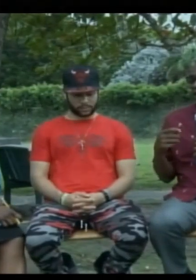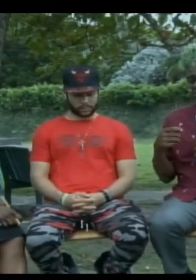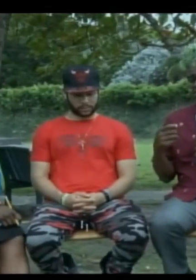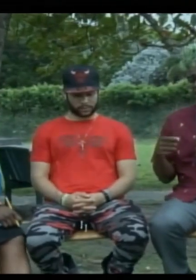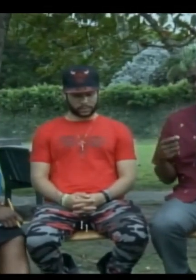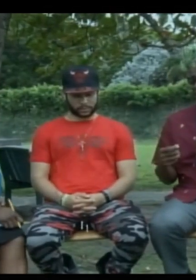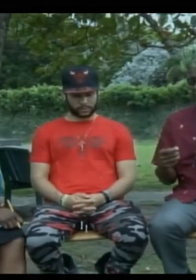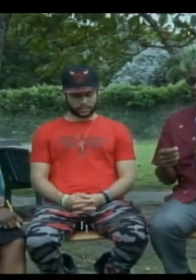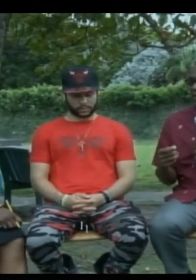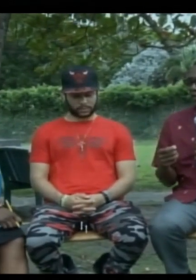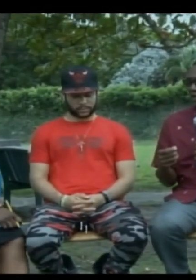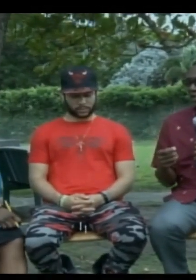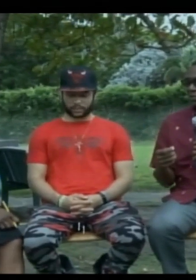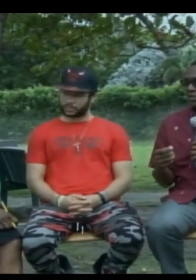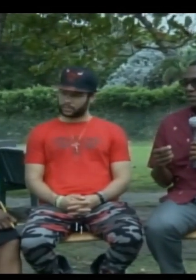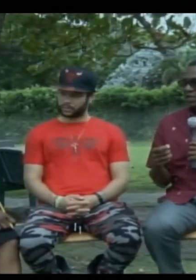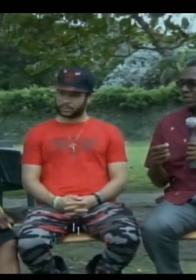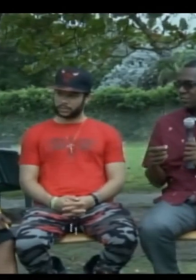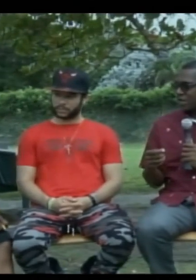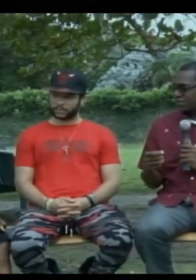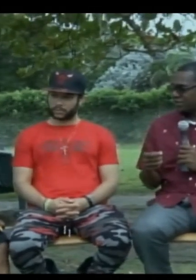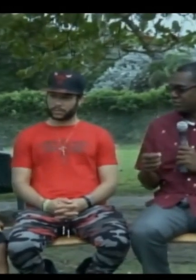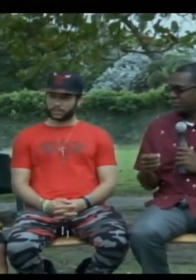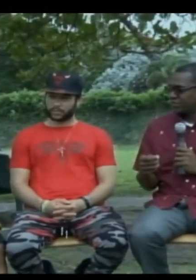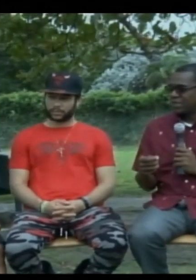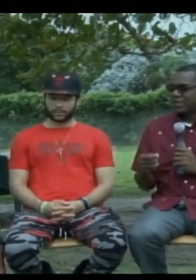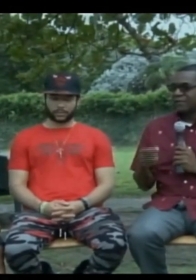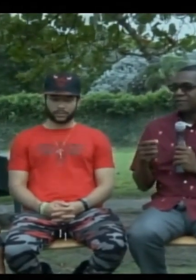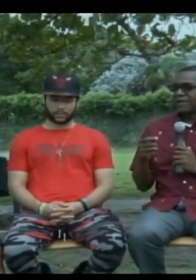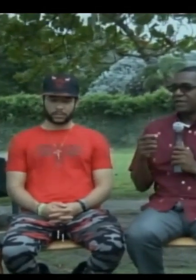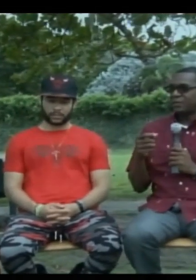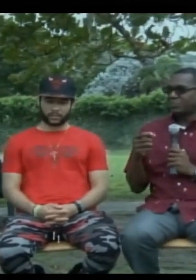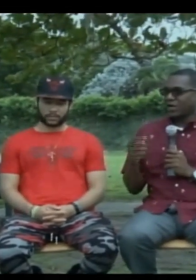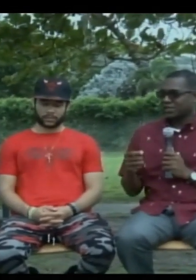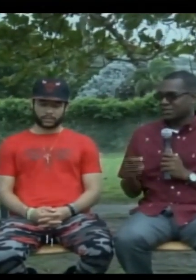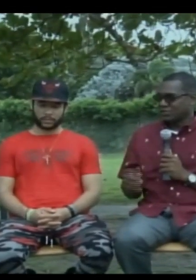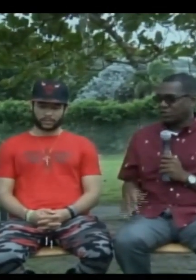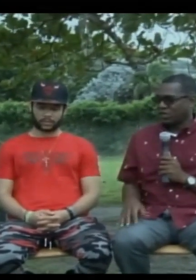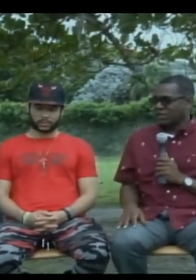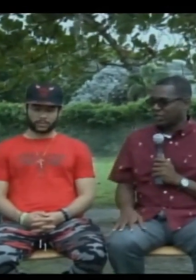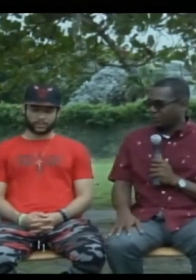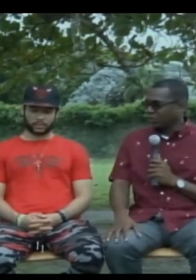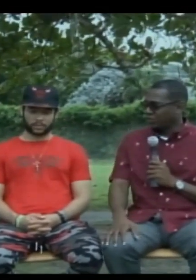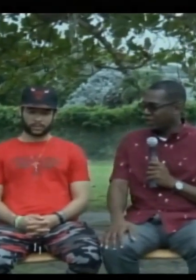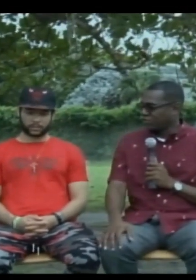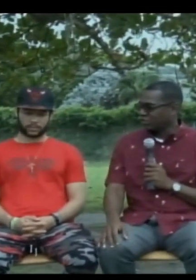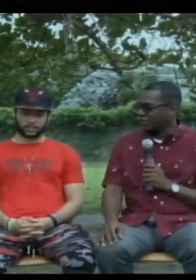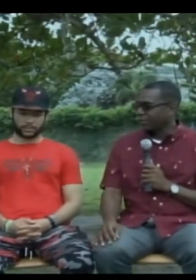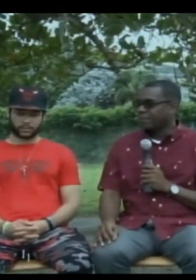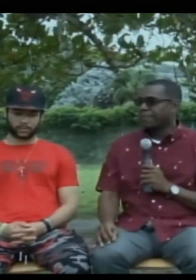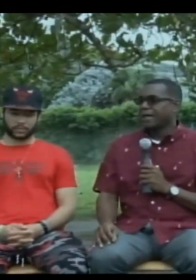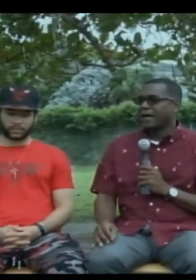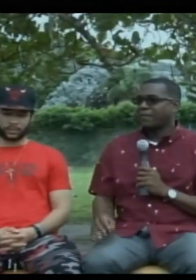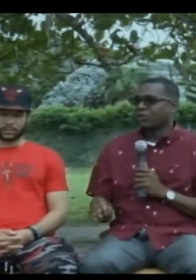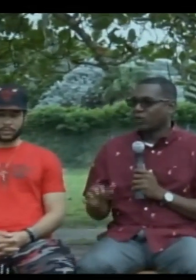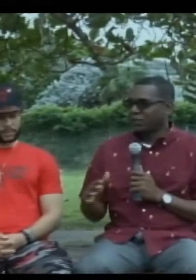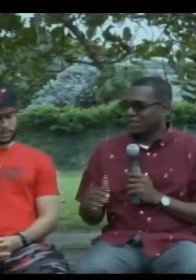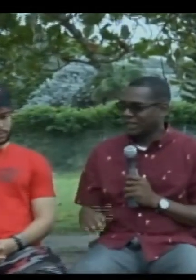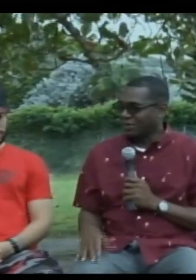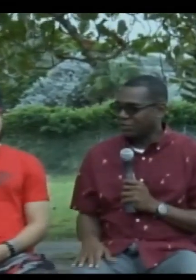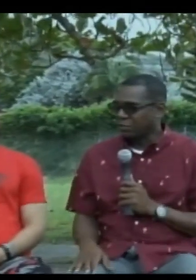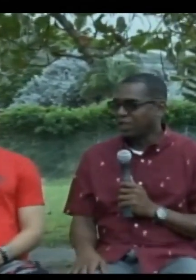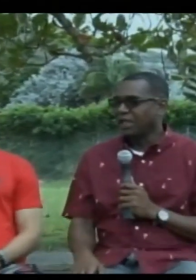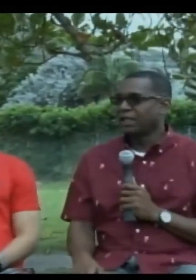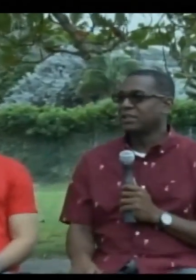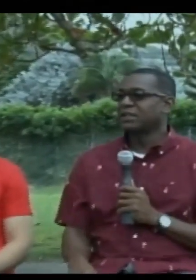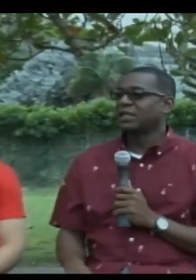If we have prior information that that person tests positive, then the processes would change at the port of entry. The way we take